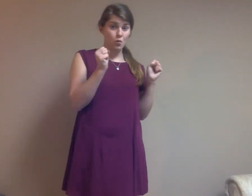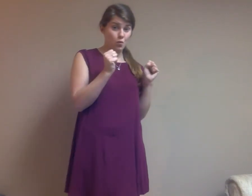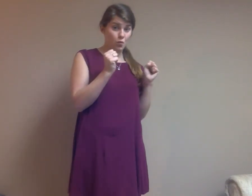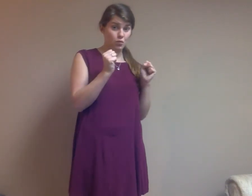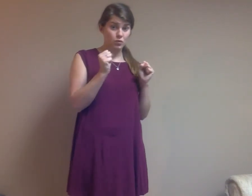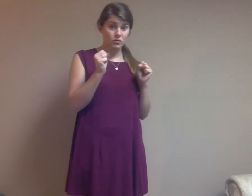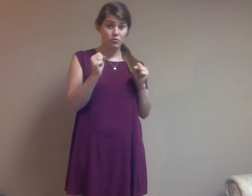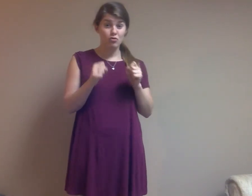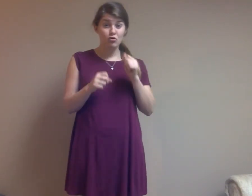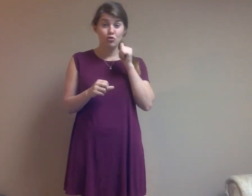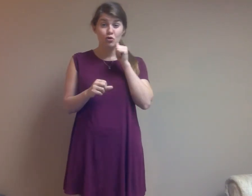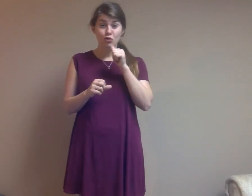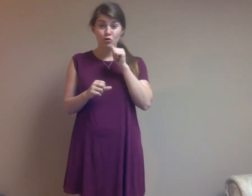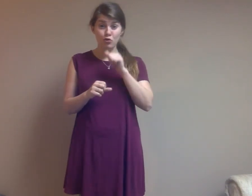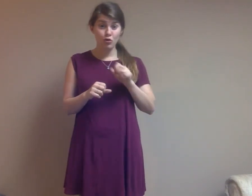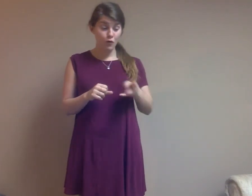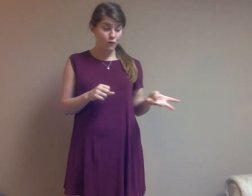Why don't you give me away?